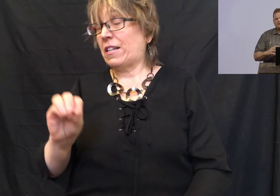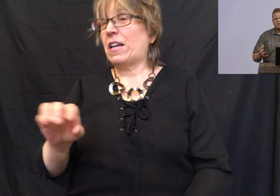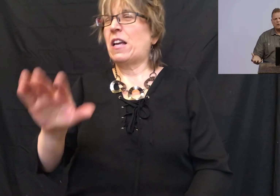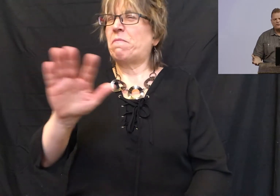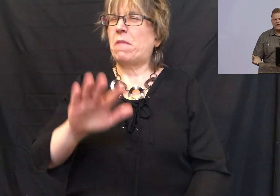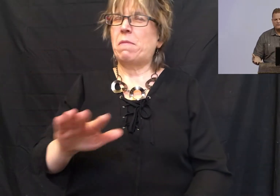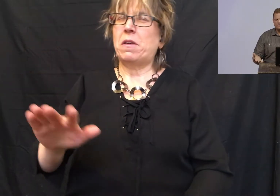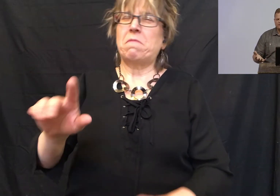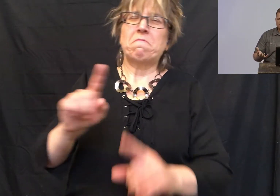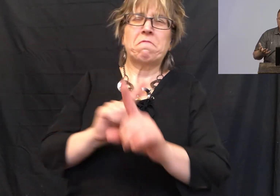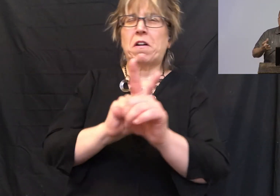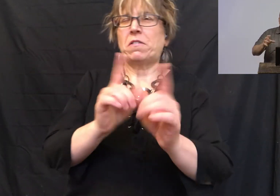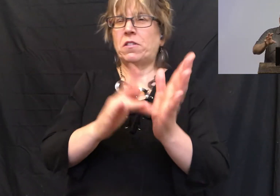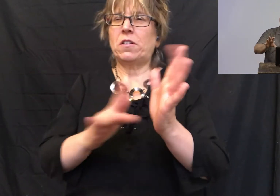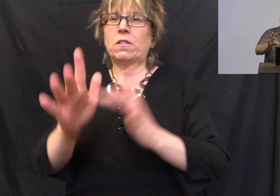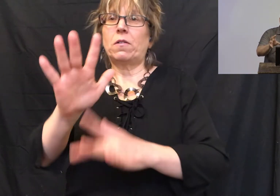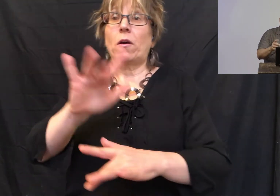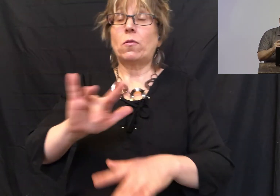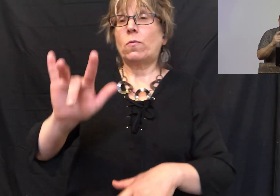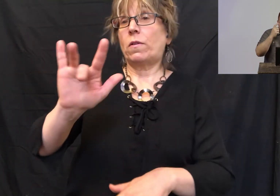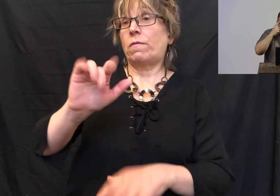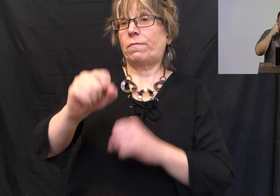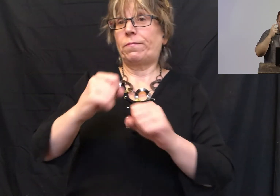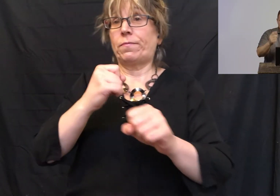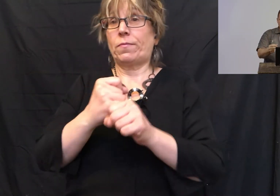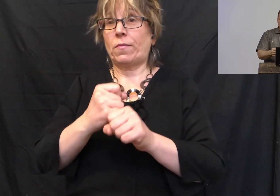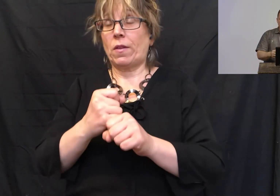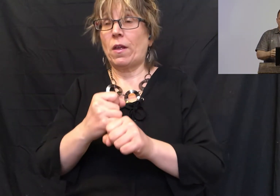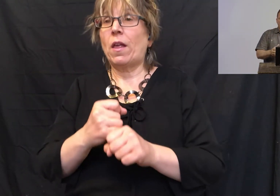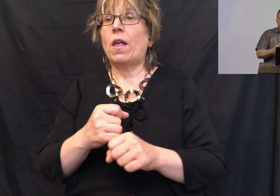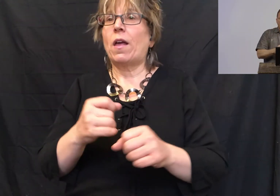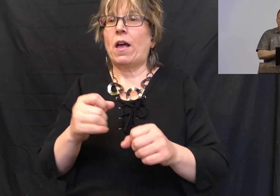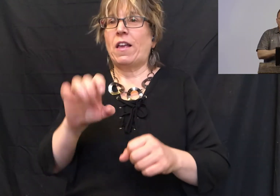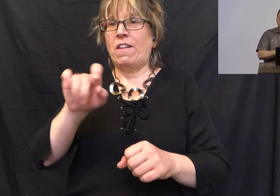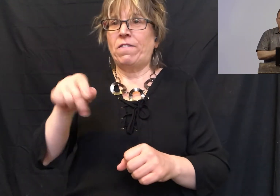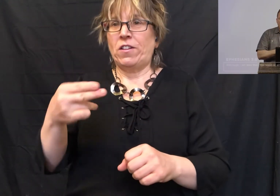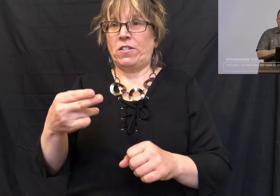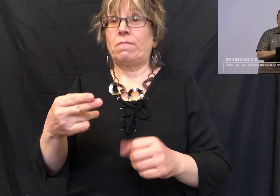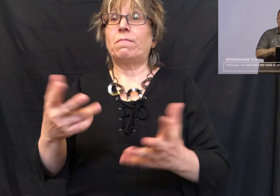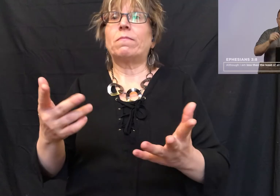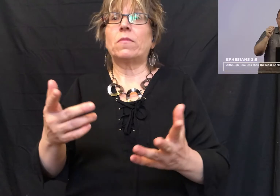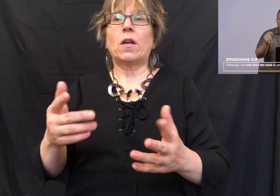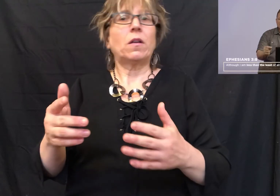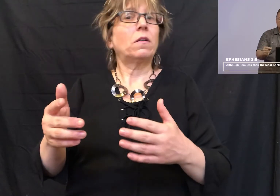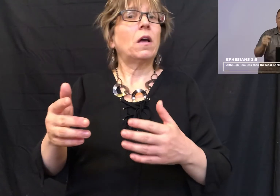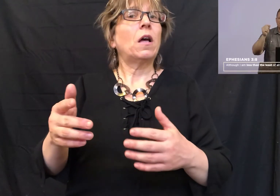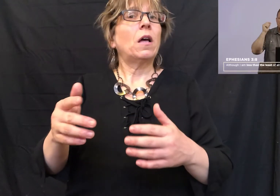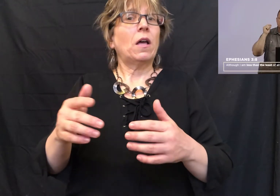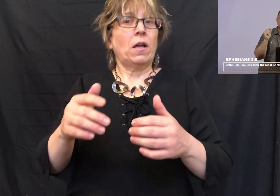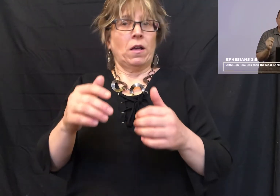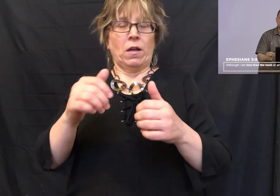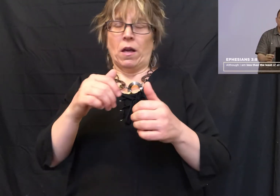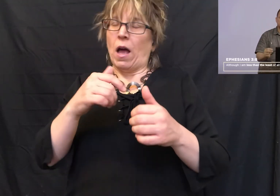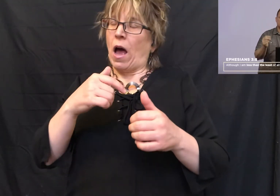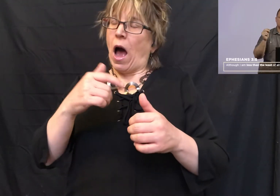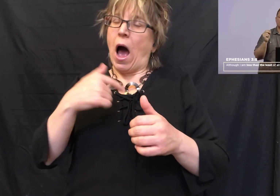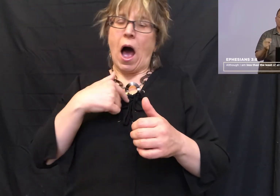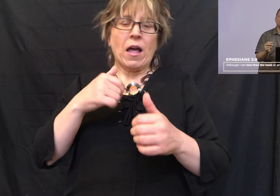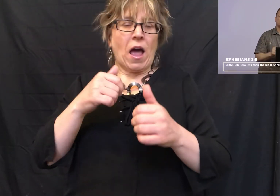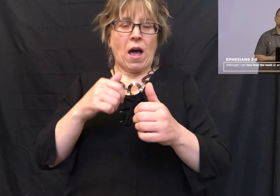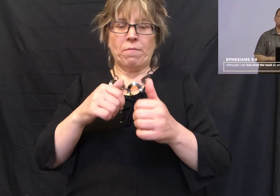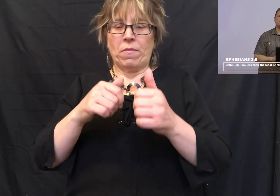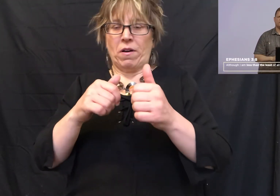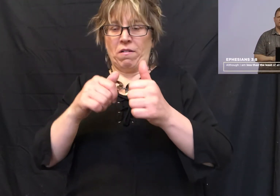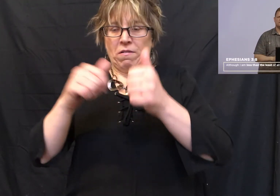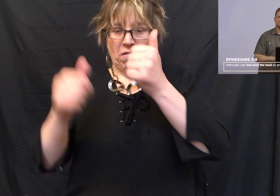for about 25 years. Ephesians chapter 3, verse 8, listen to what he says. Although I am less than the least of